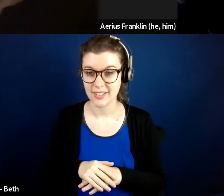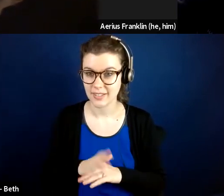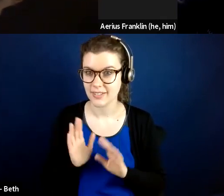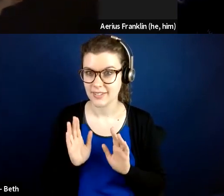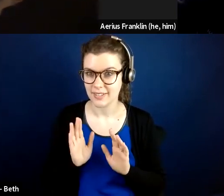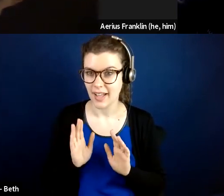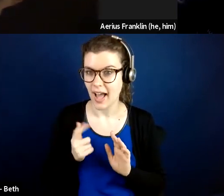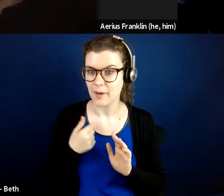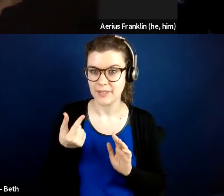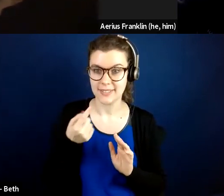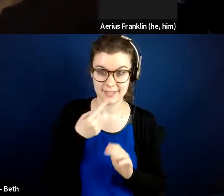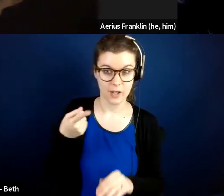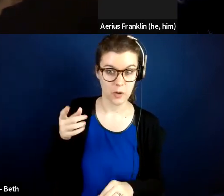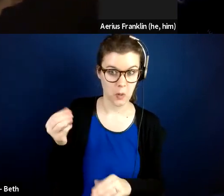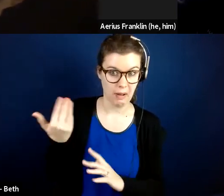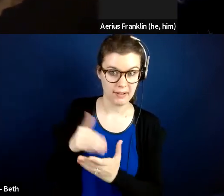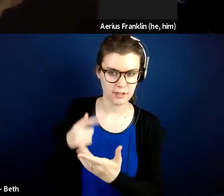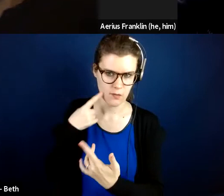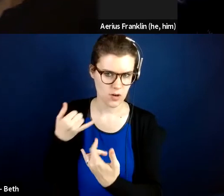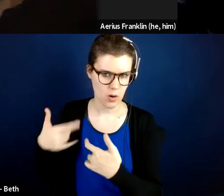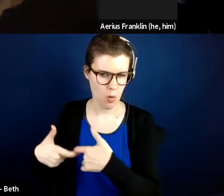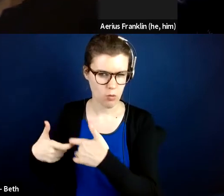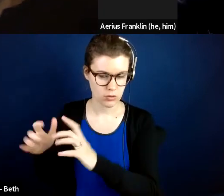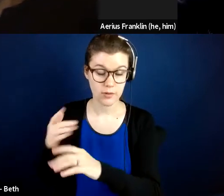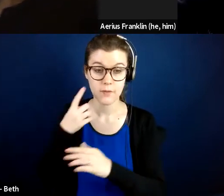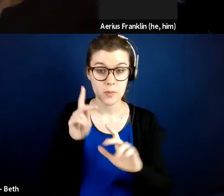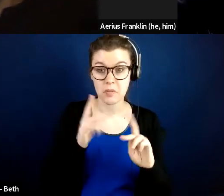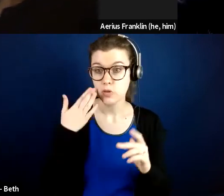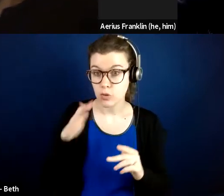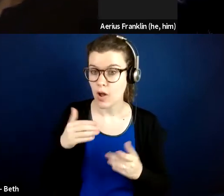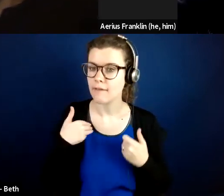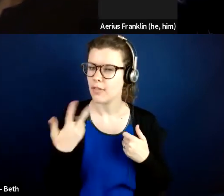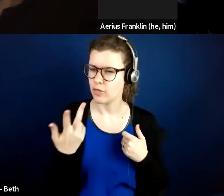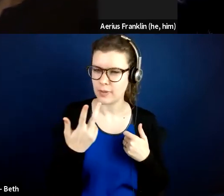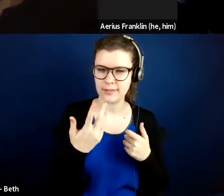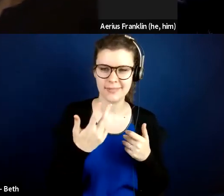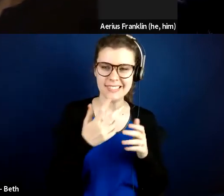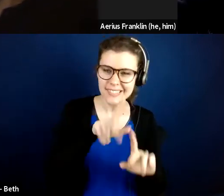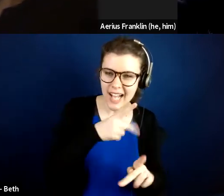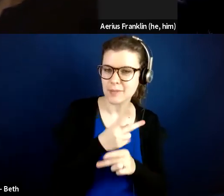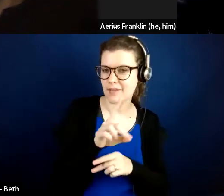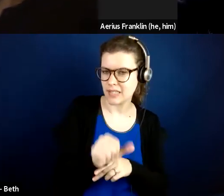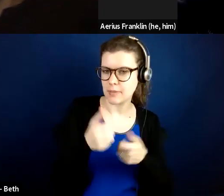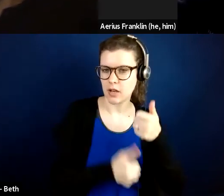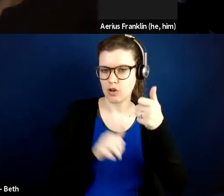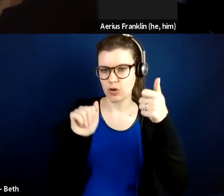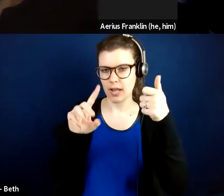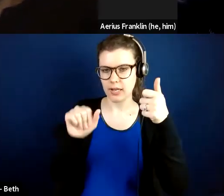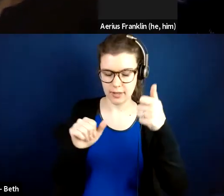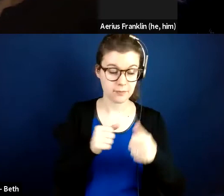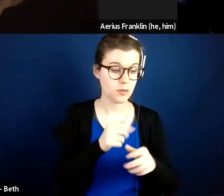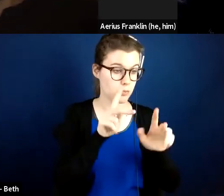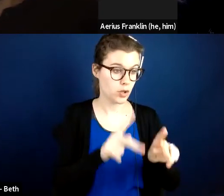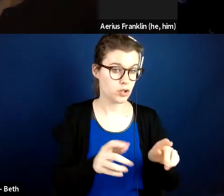before I say go. So for folks that don't know, there's 3 prongs of definition disability under the ADA. It's a person with